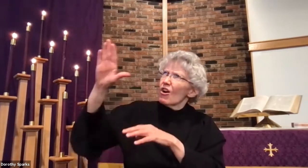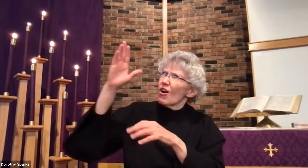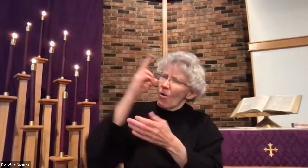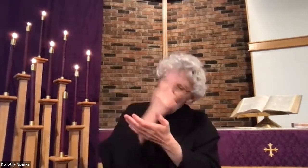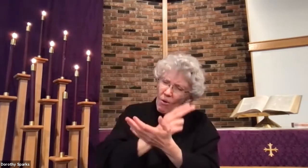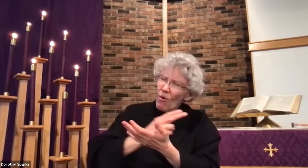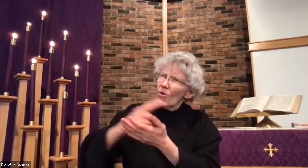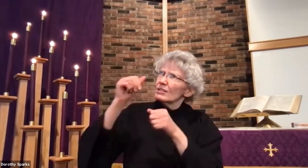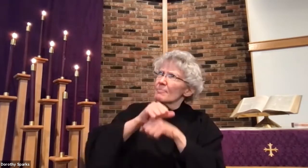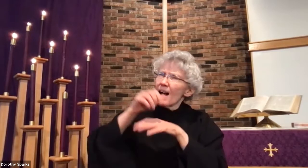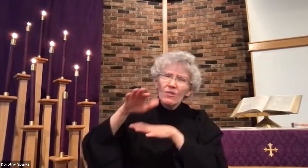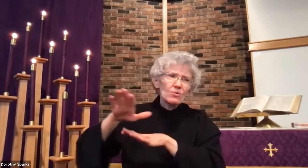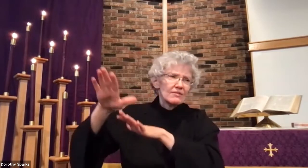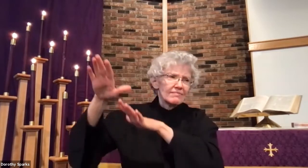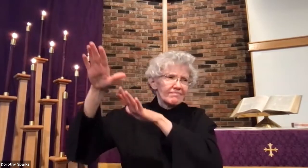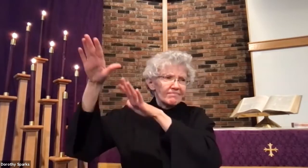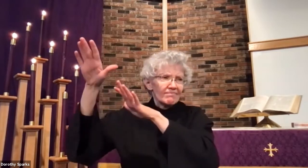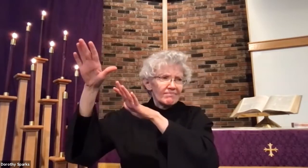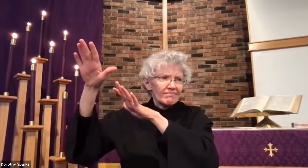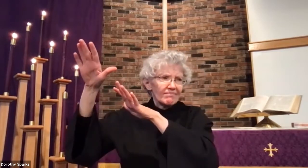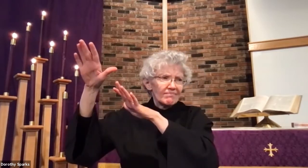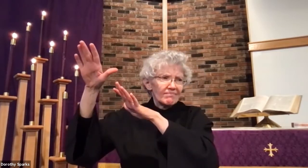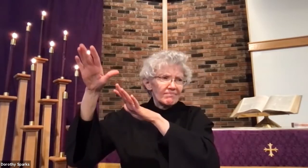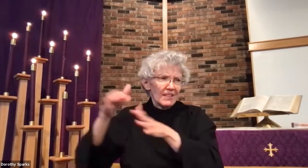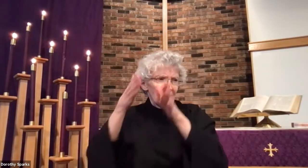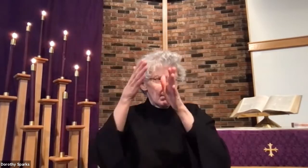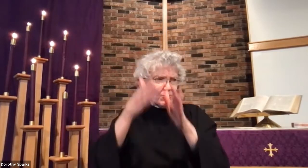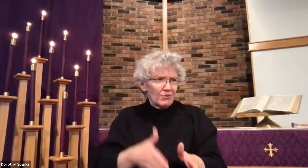Who can dwell on your holy mountain?